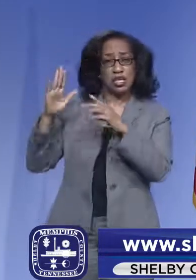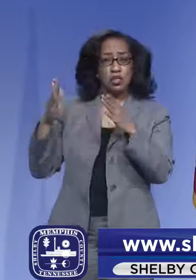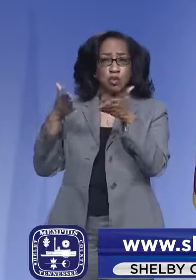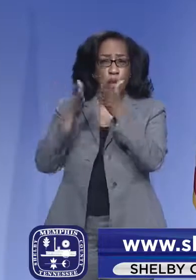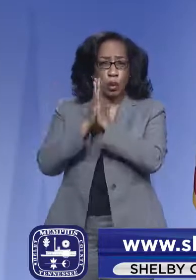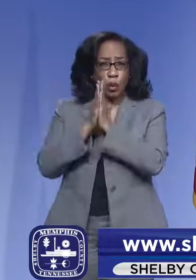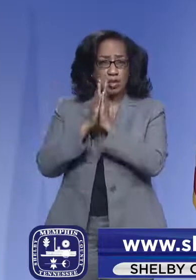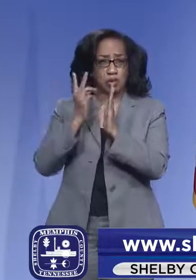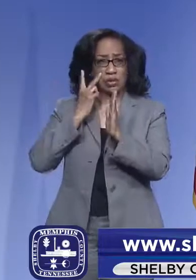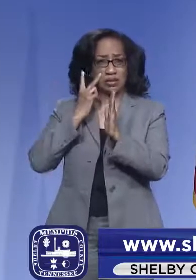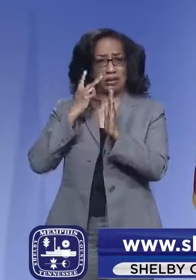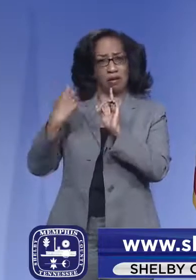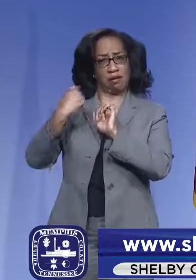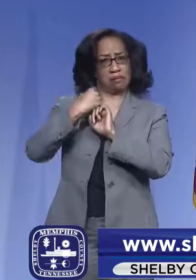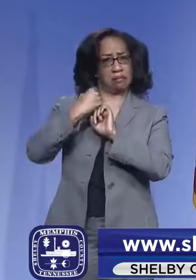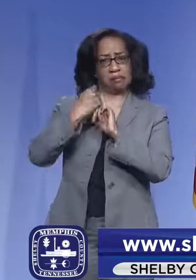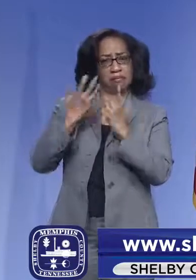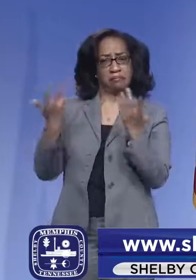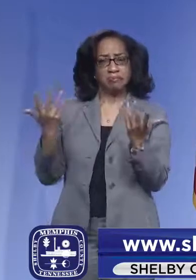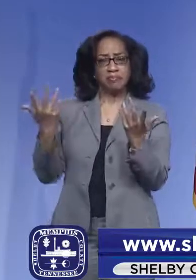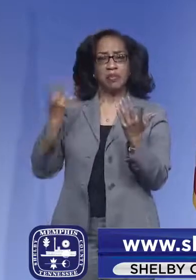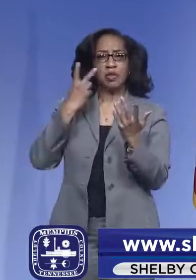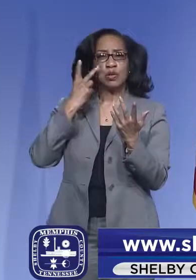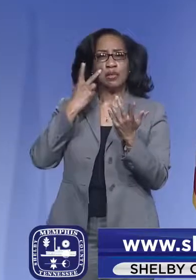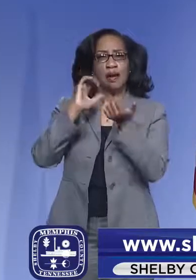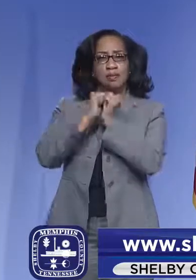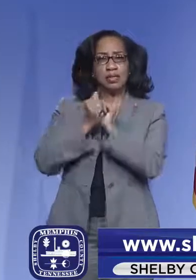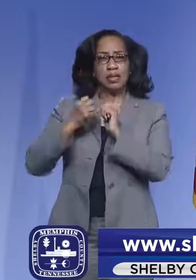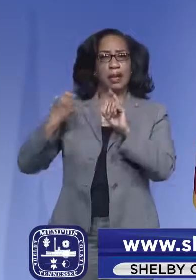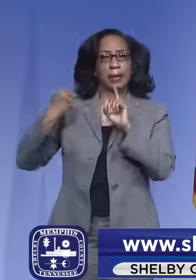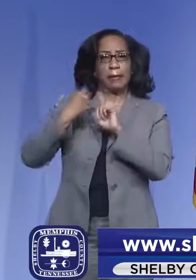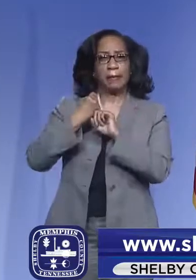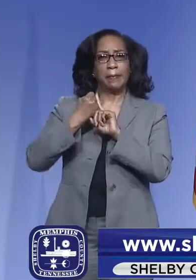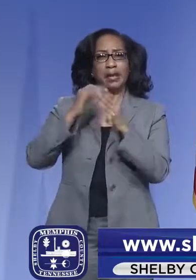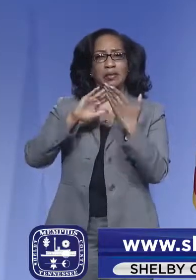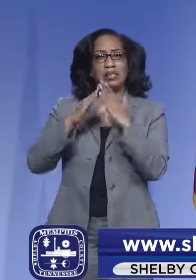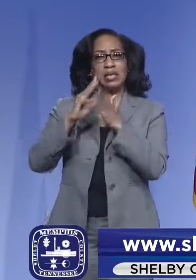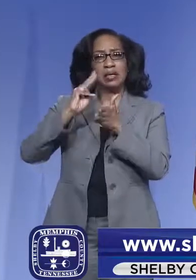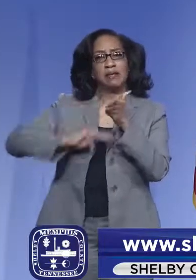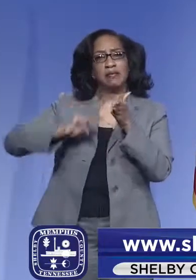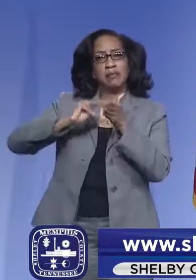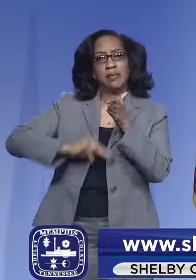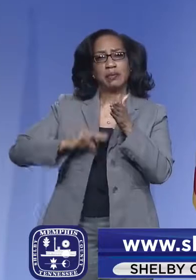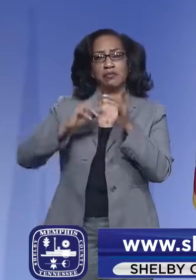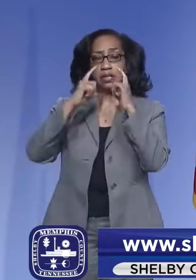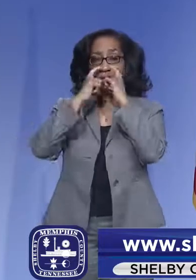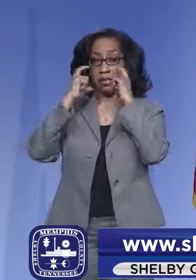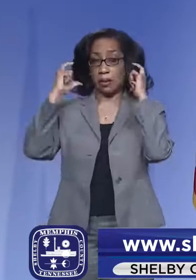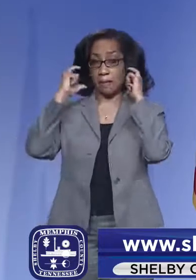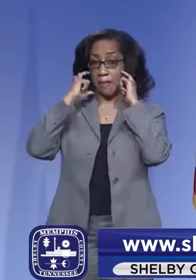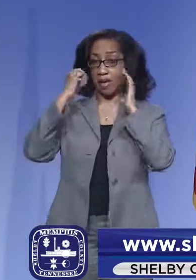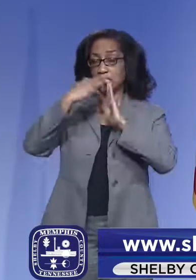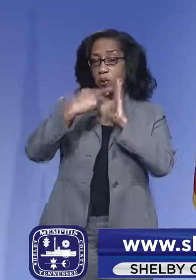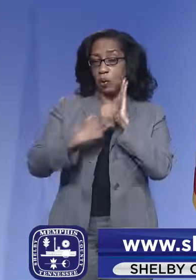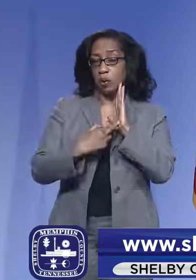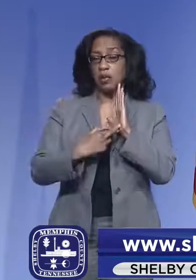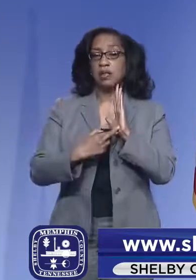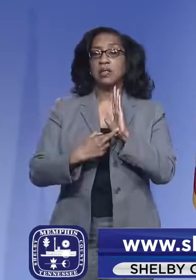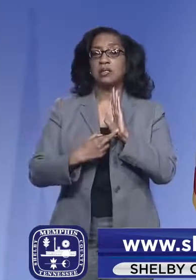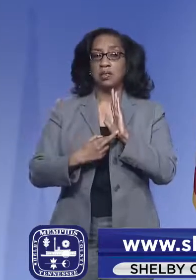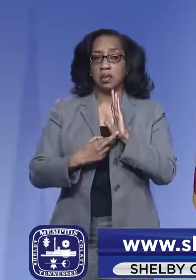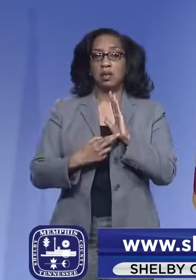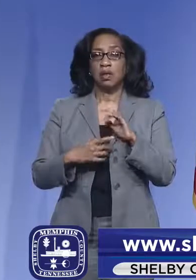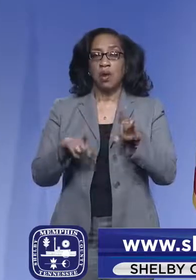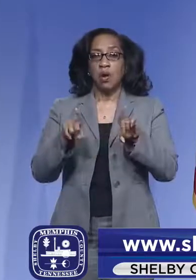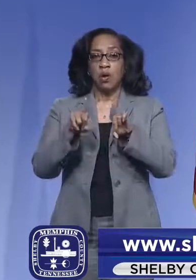be a change to the Shelby County Health Order, what impacts that has to the City of Memphis's mask ordinance. And it's